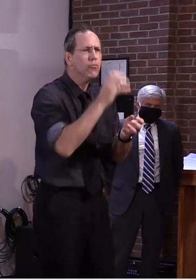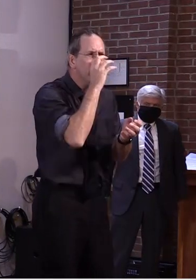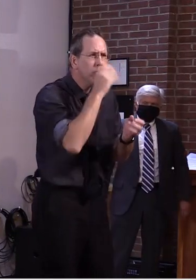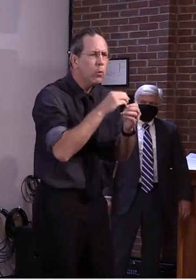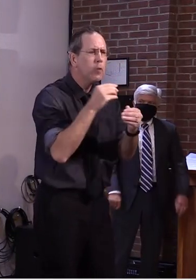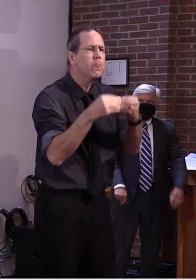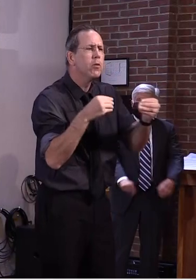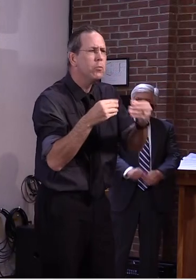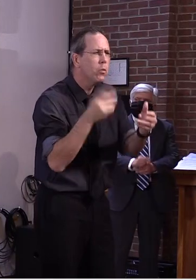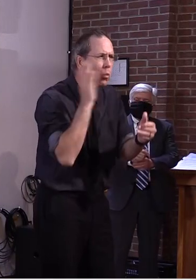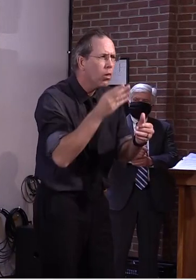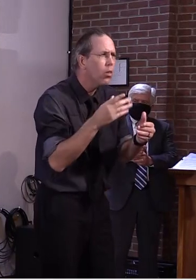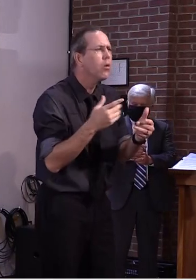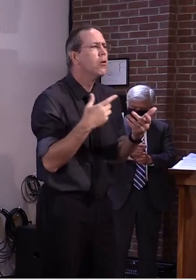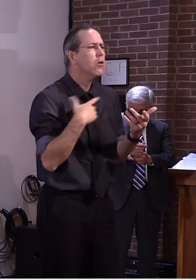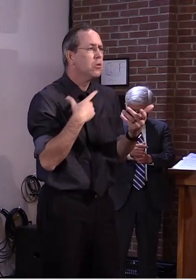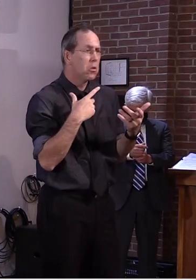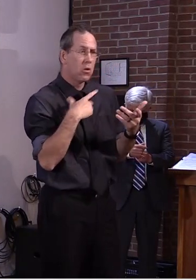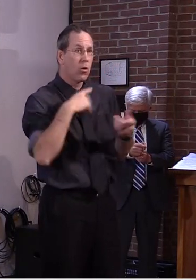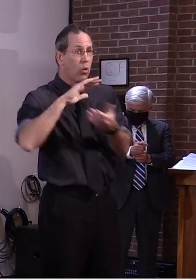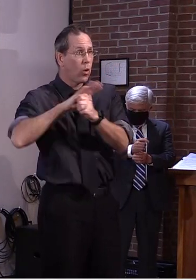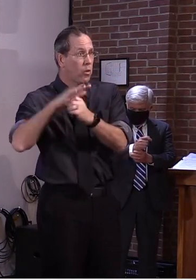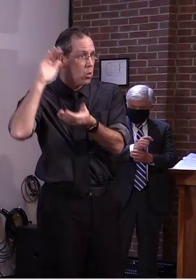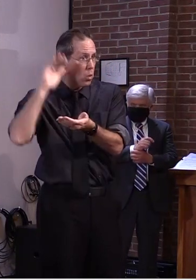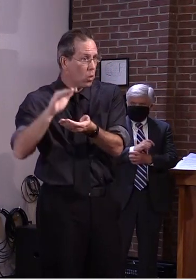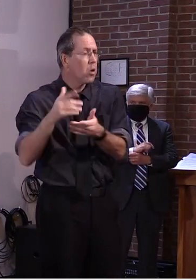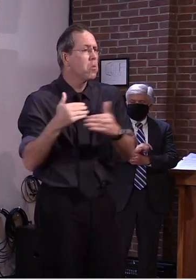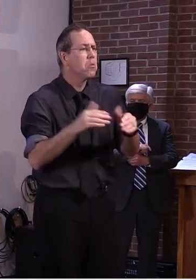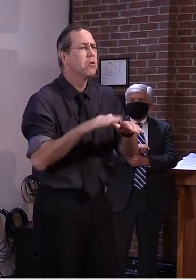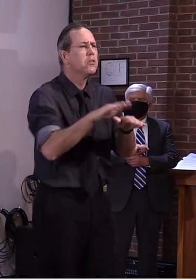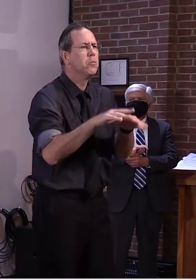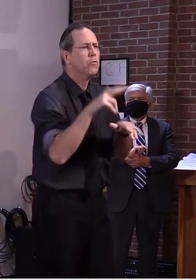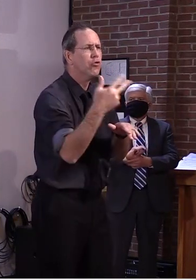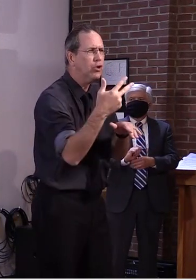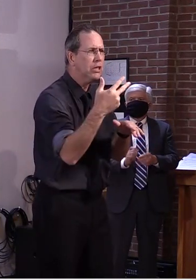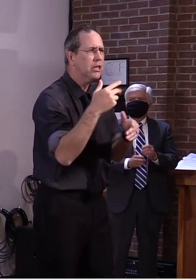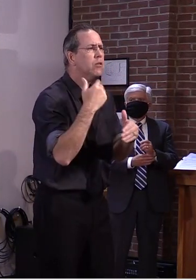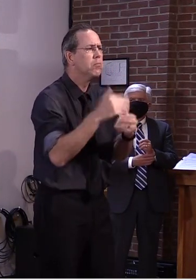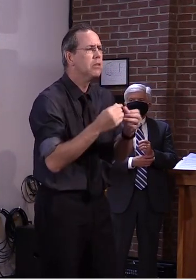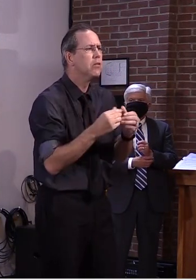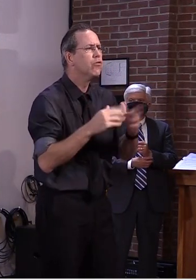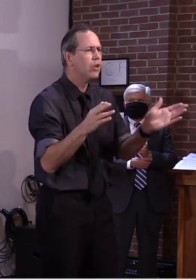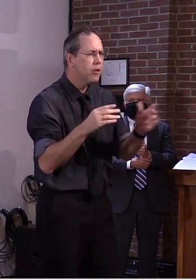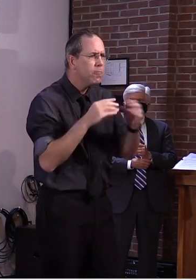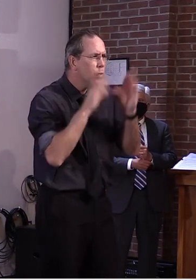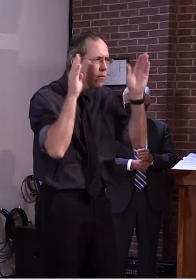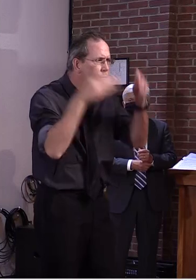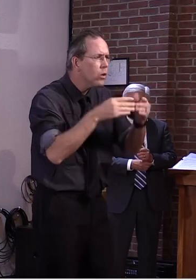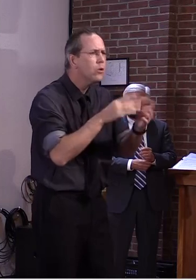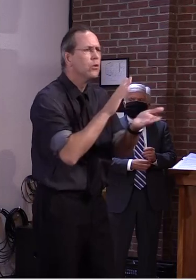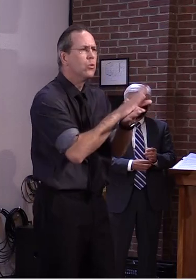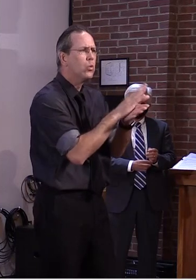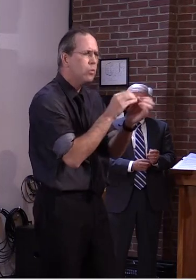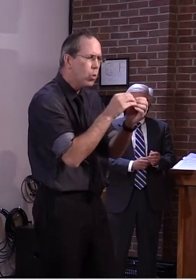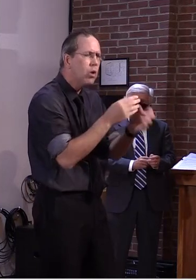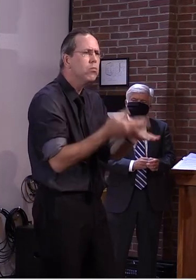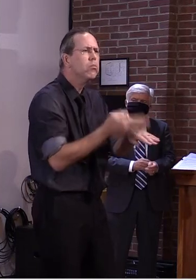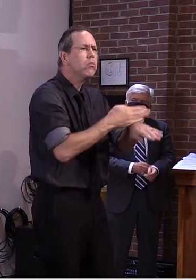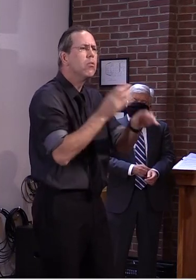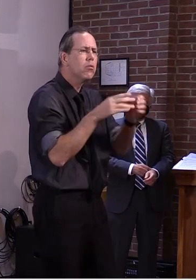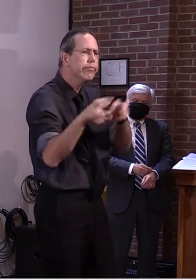expect schools will be able to put a renewed focus on academics with the advent of more in-person learning, which will probably result from the shift to step